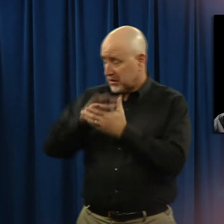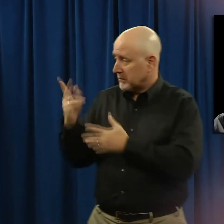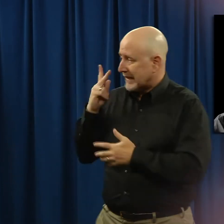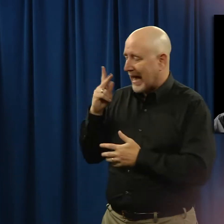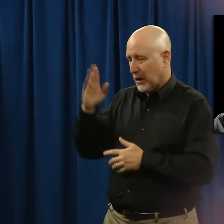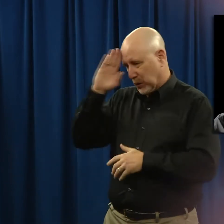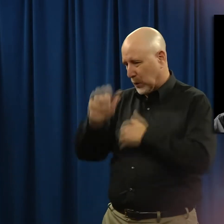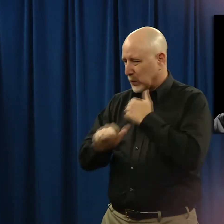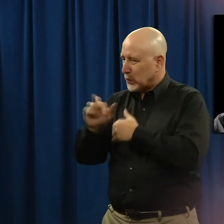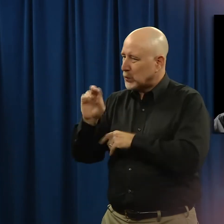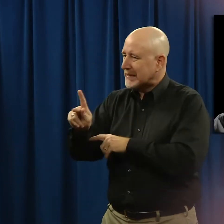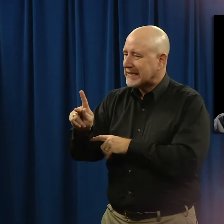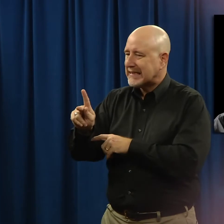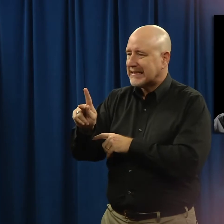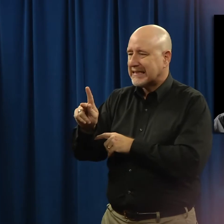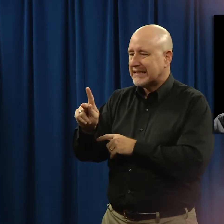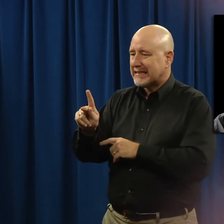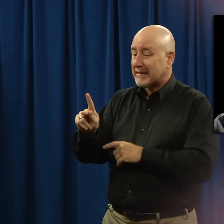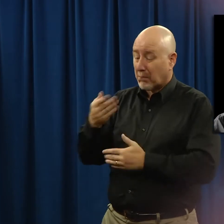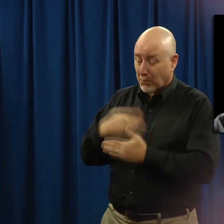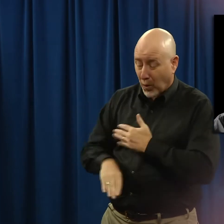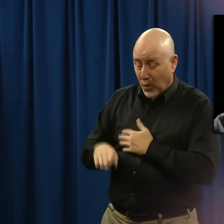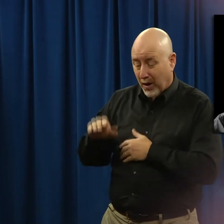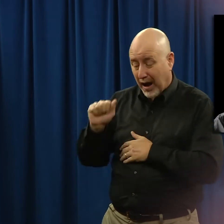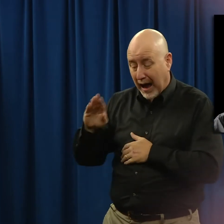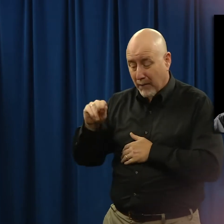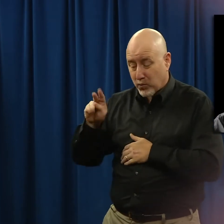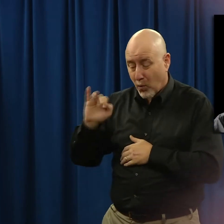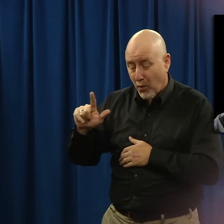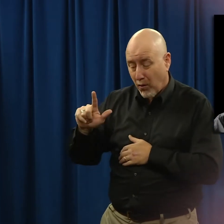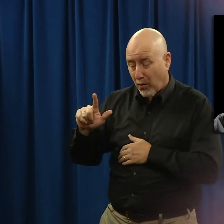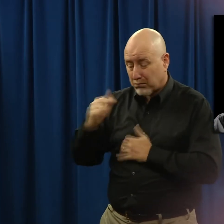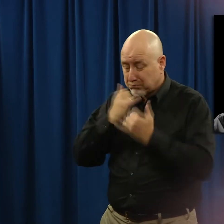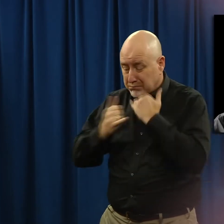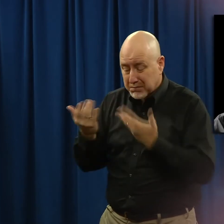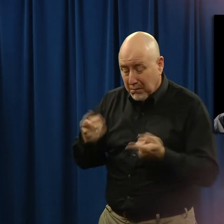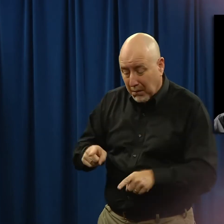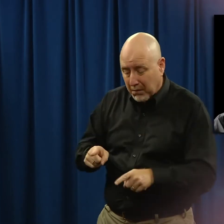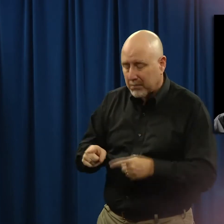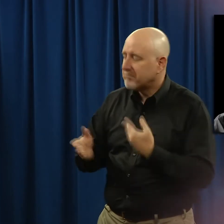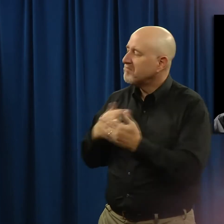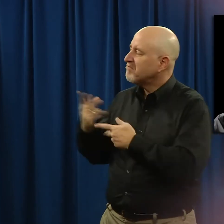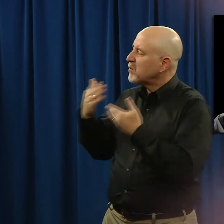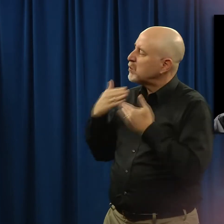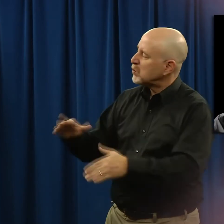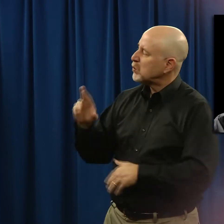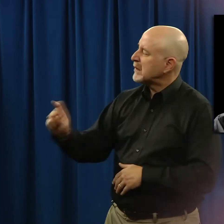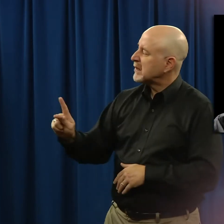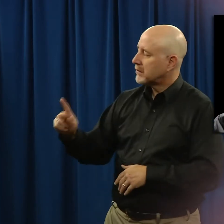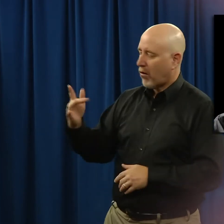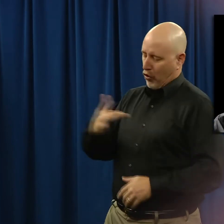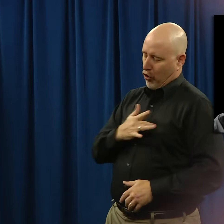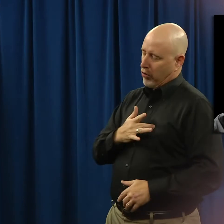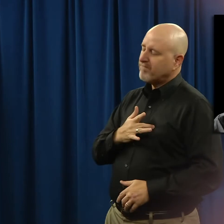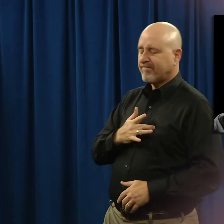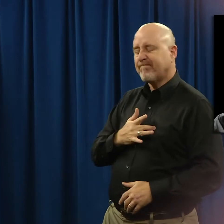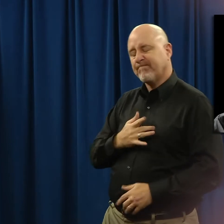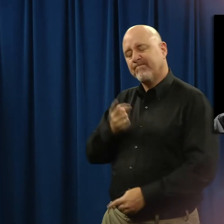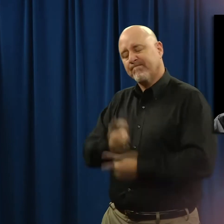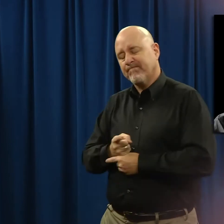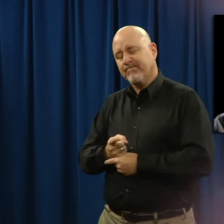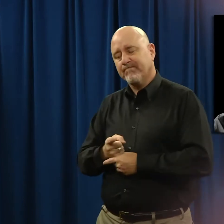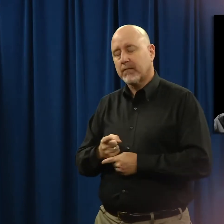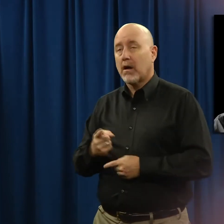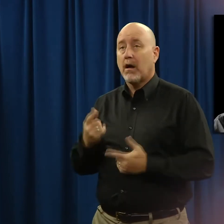the risk, regardless of the outcome, because we knew in our hearts it was the right thing to do, and